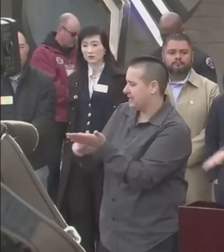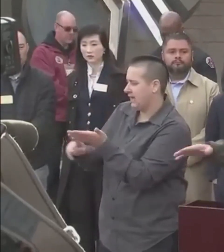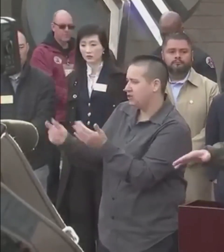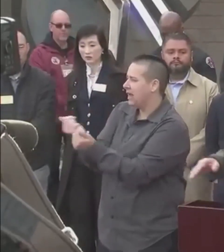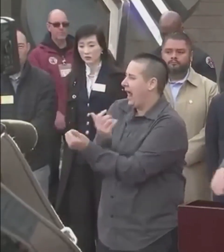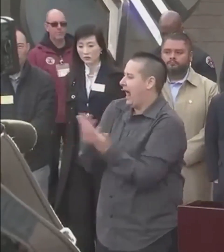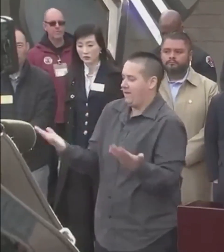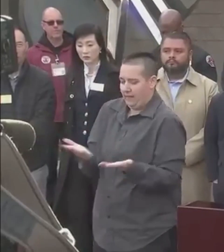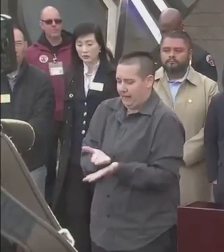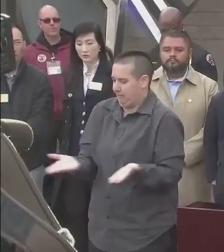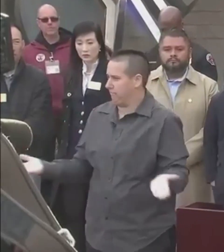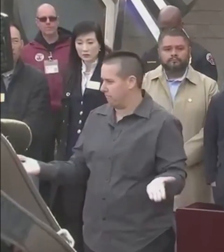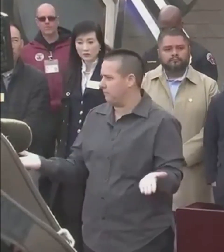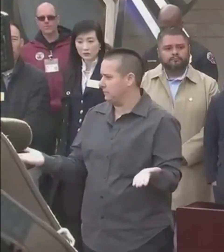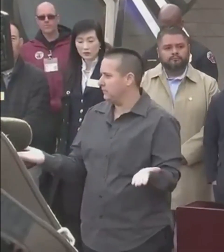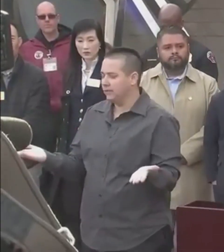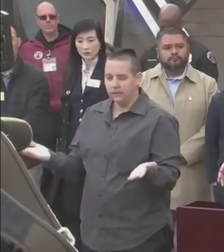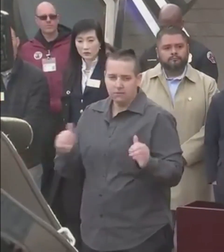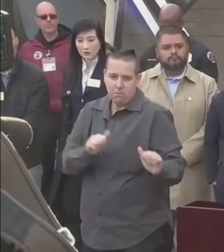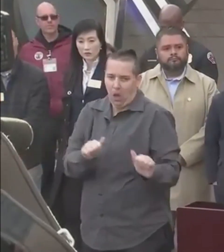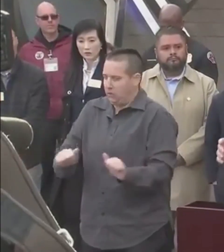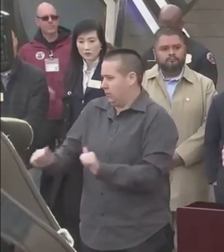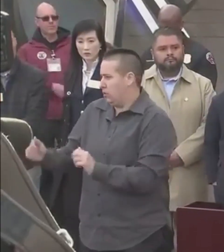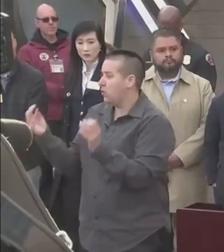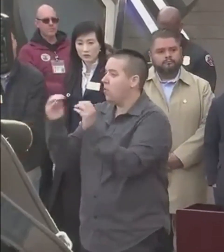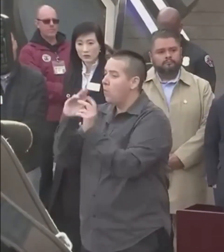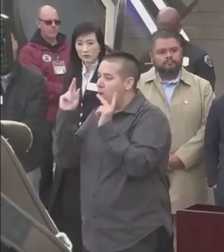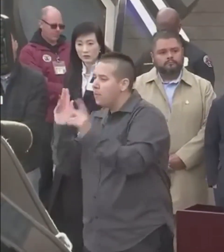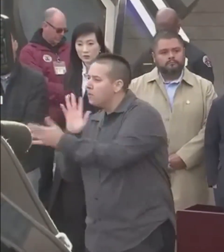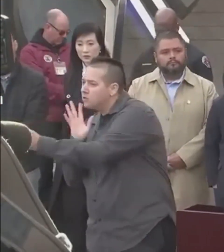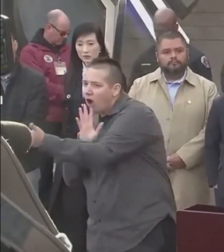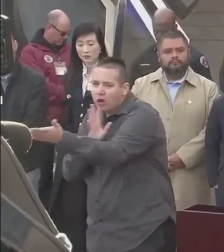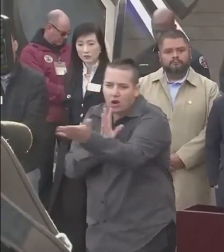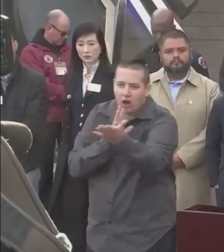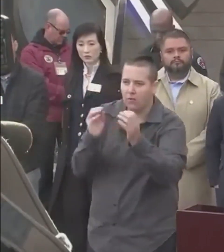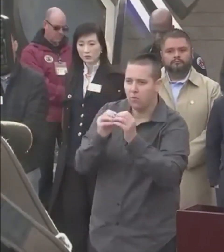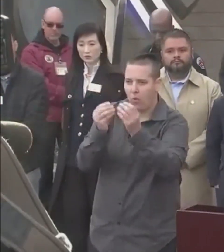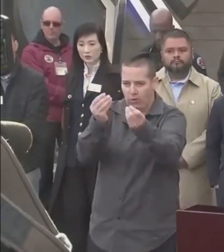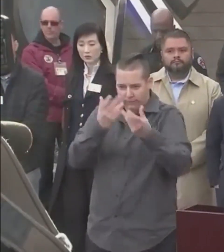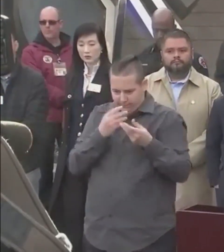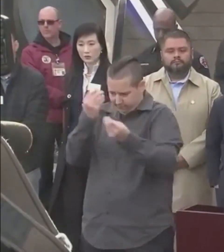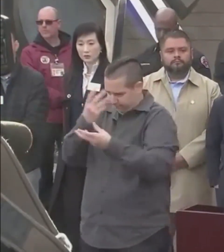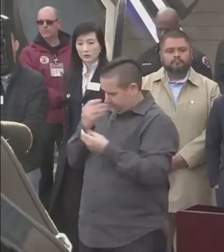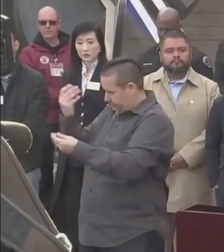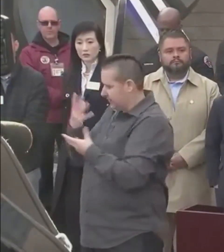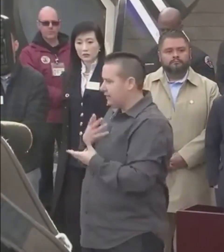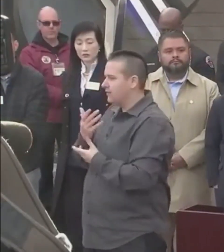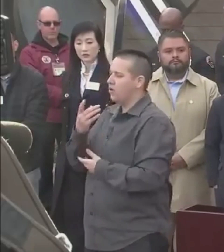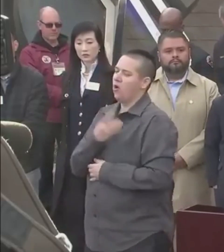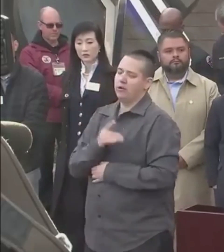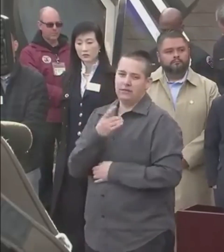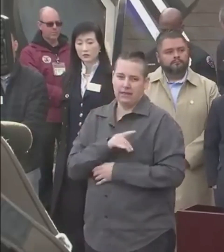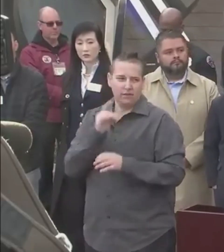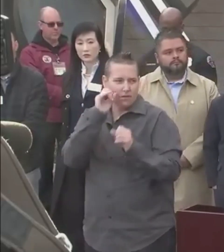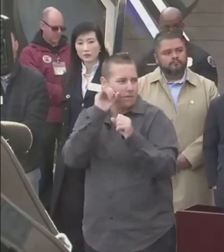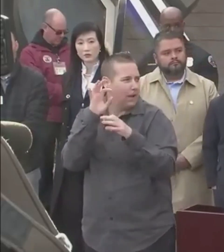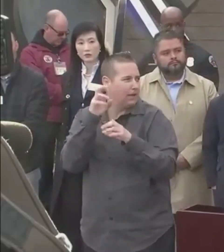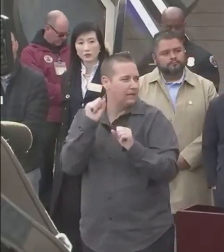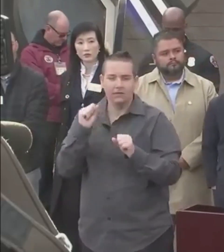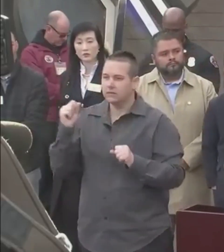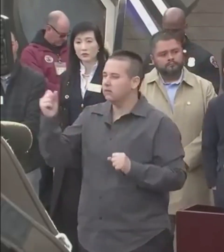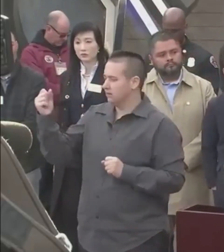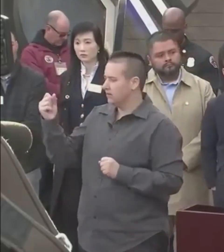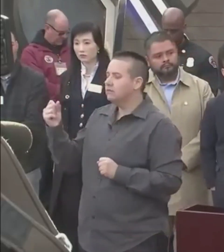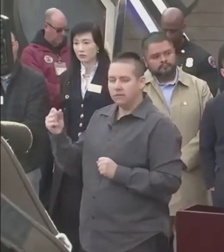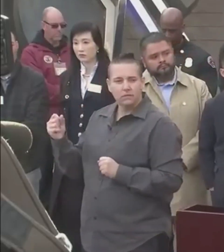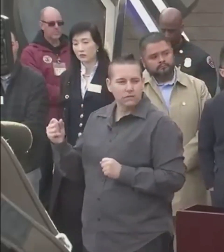Deervine, Lunar New Year ought to be a period of festivity. All things considered, the previous evening's mass shooting in Monterey Park, a